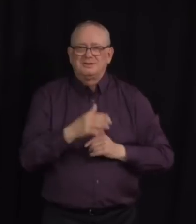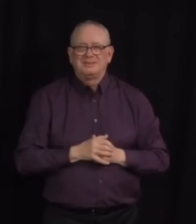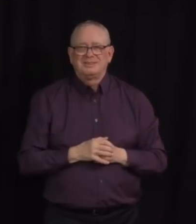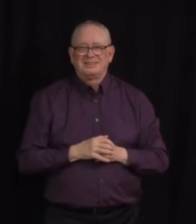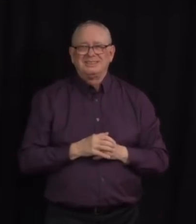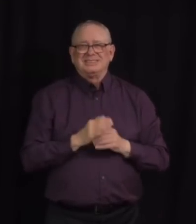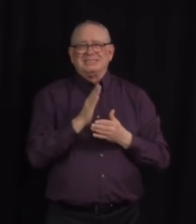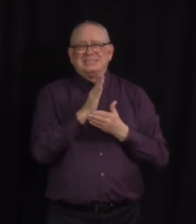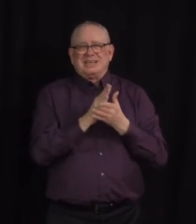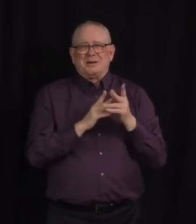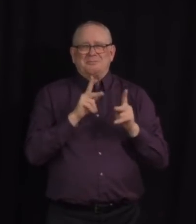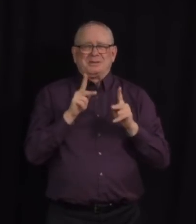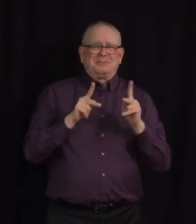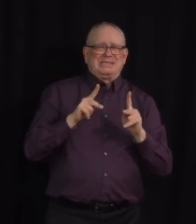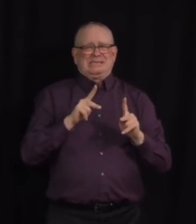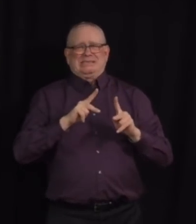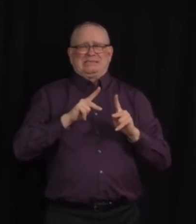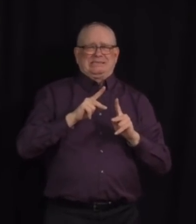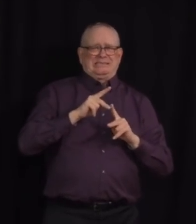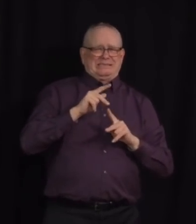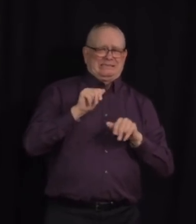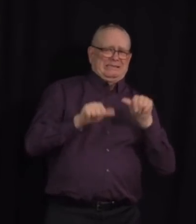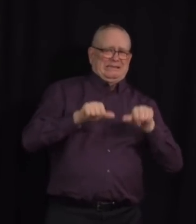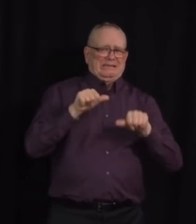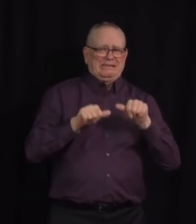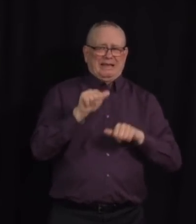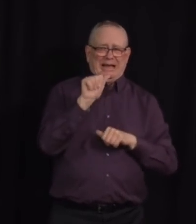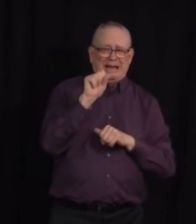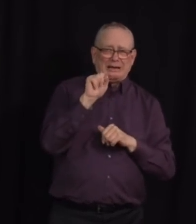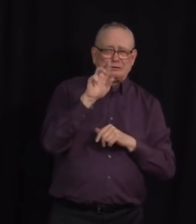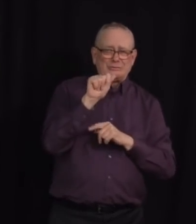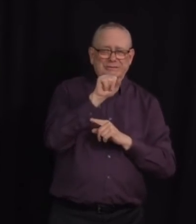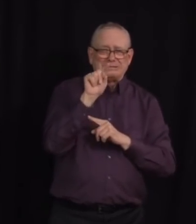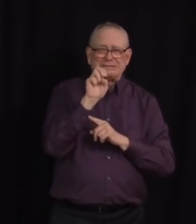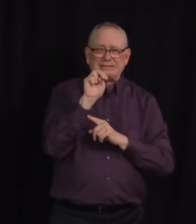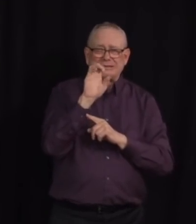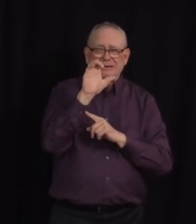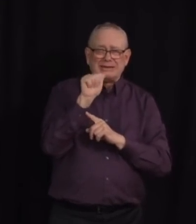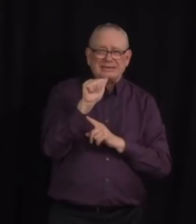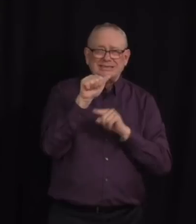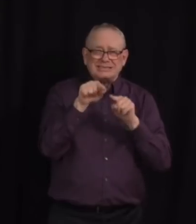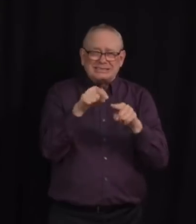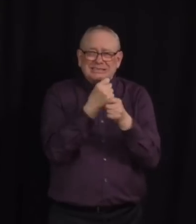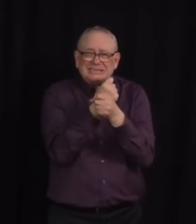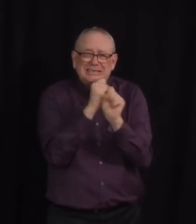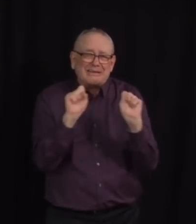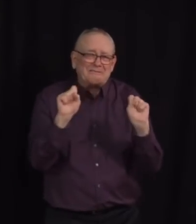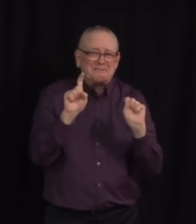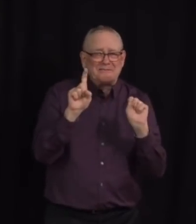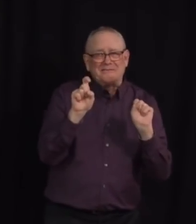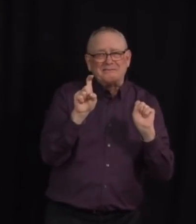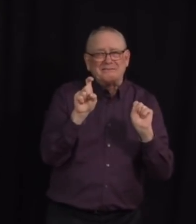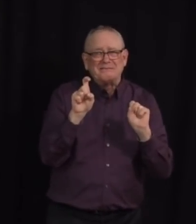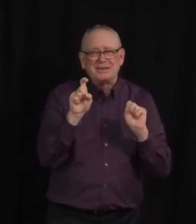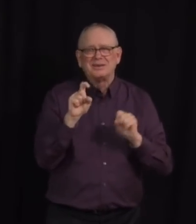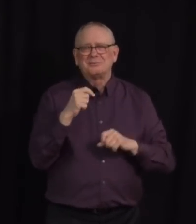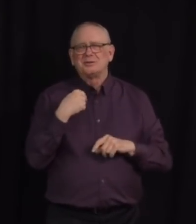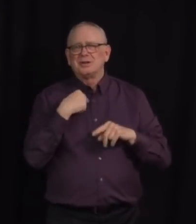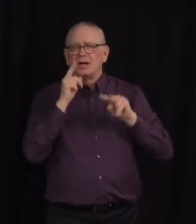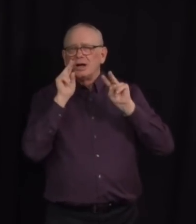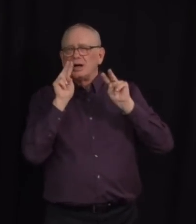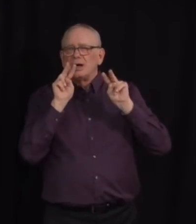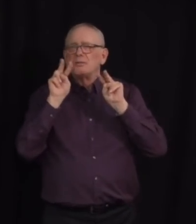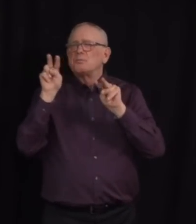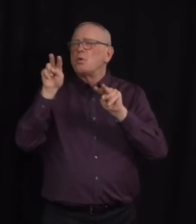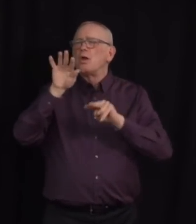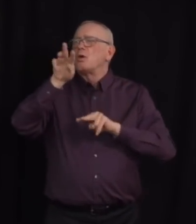take. Based on all the evidence available from trials and real-world experience over the past few months,